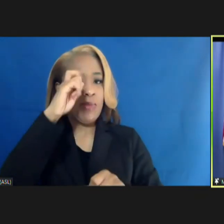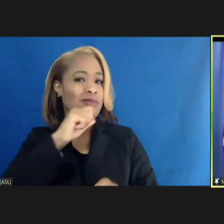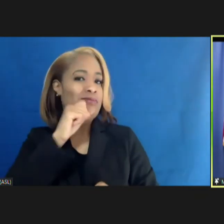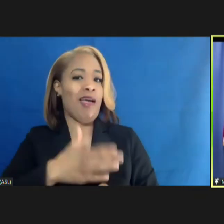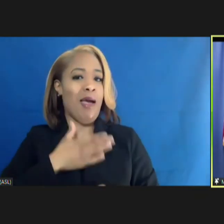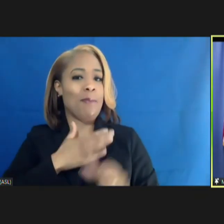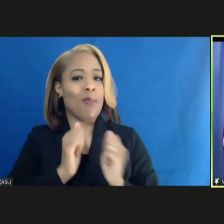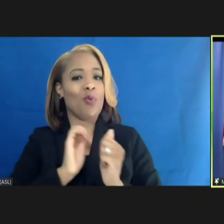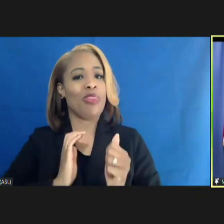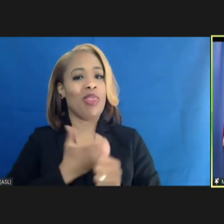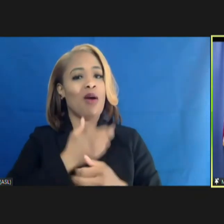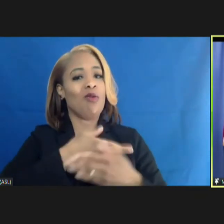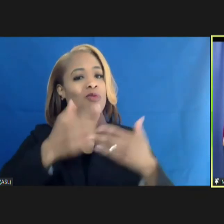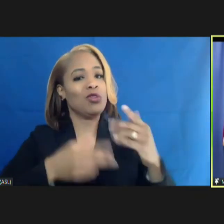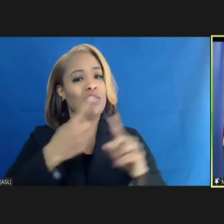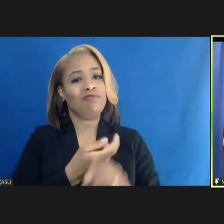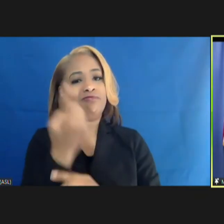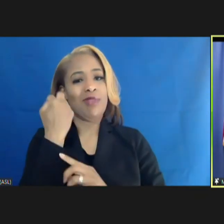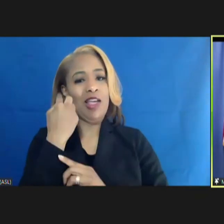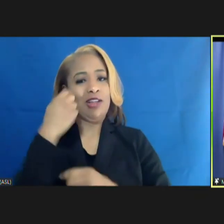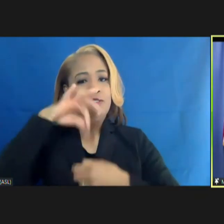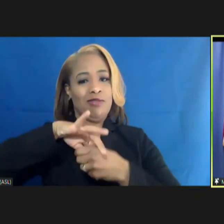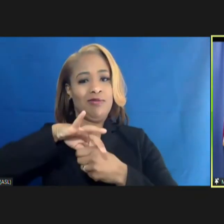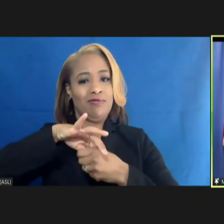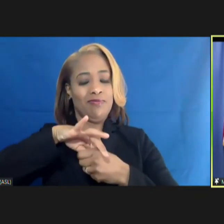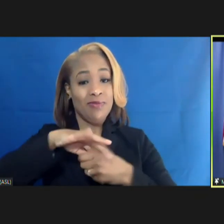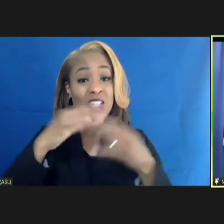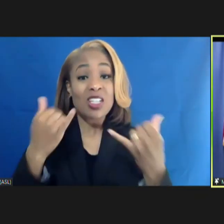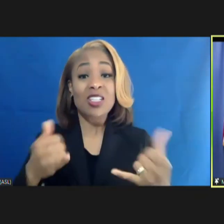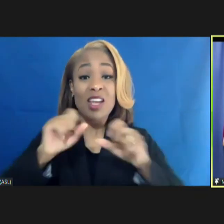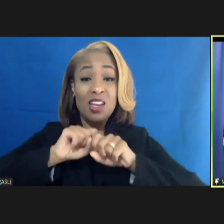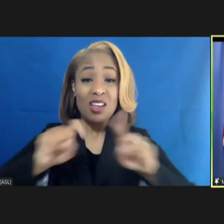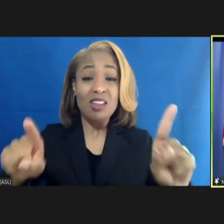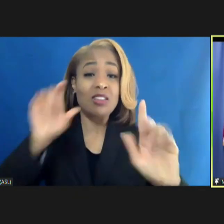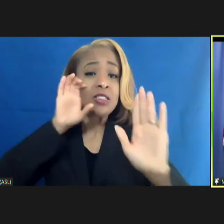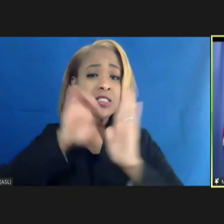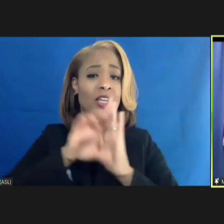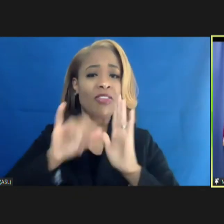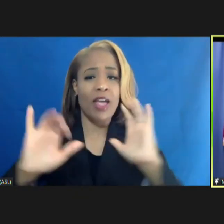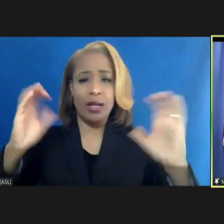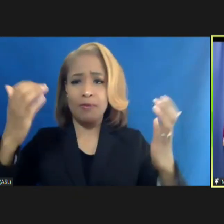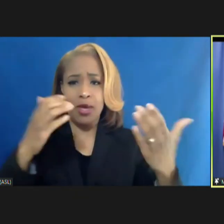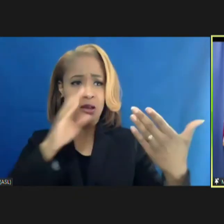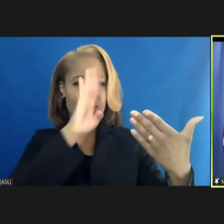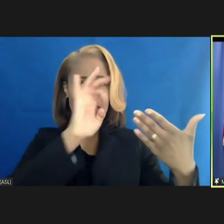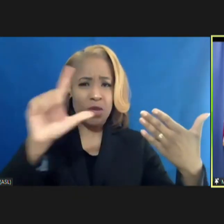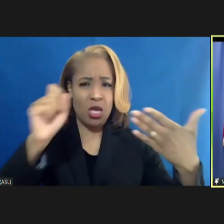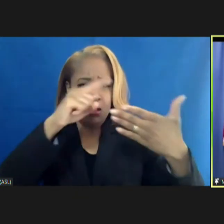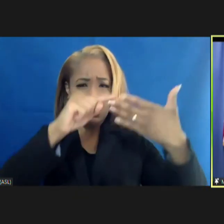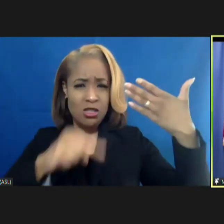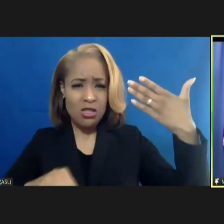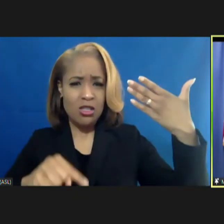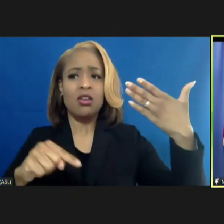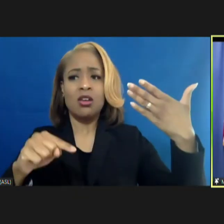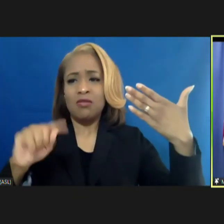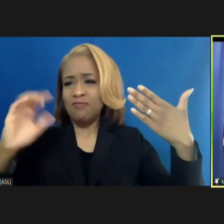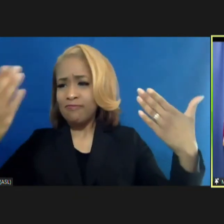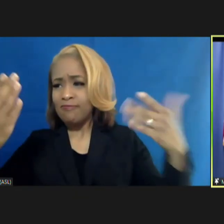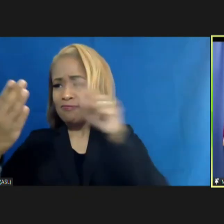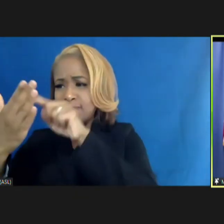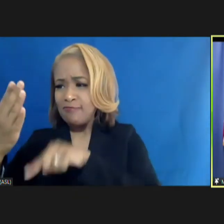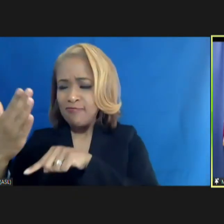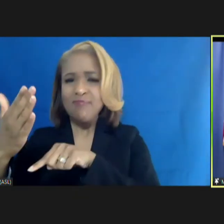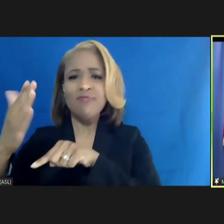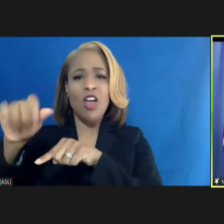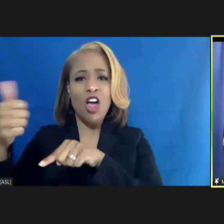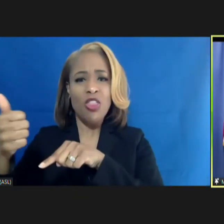election. Today, we're also releasing graphics that compare the bills in this package to those that were enacted to great criticism